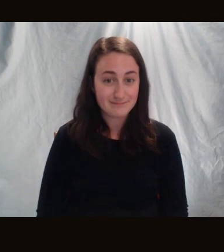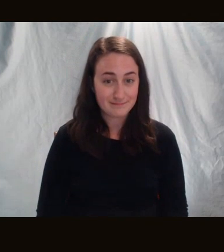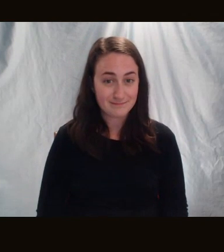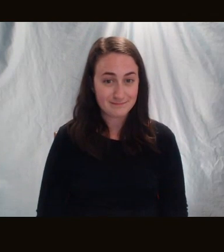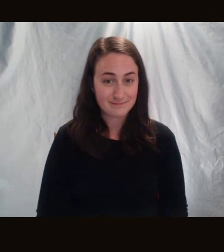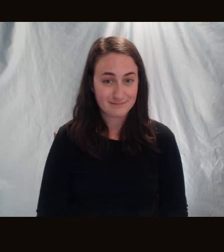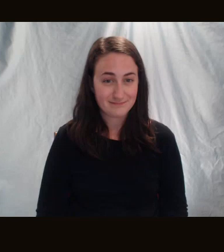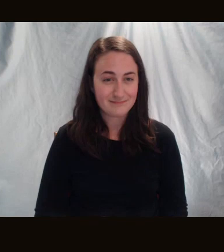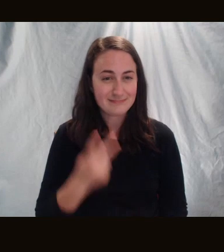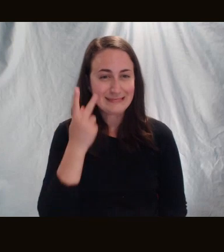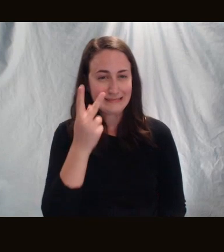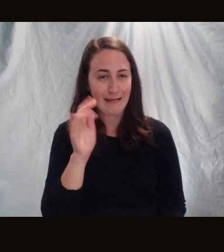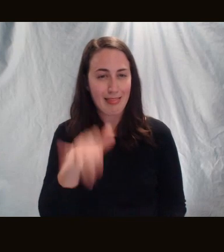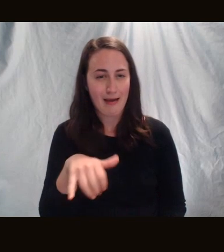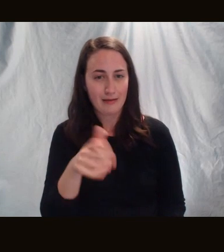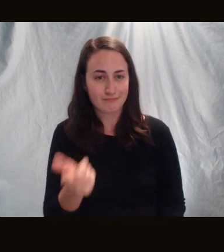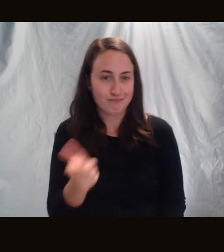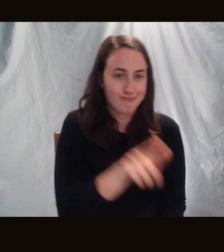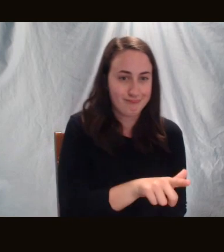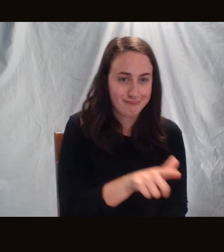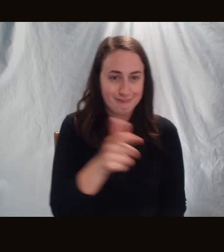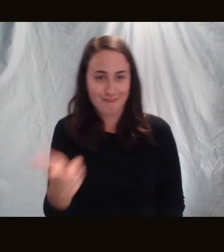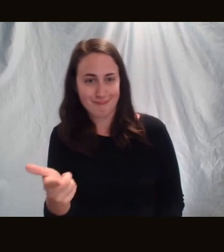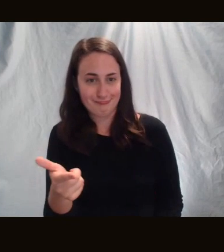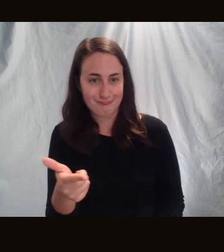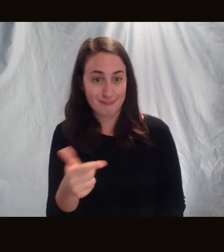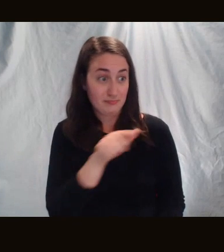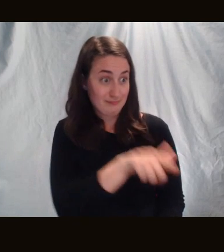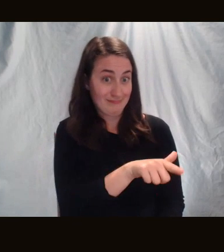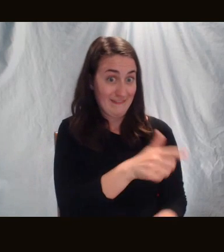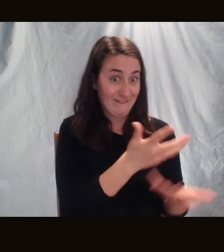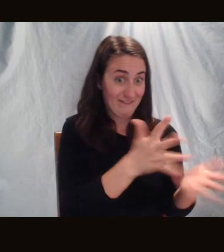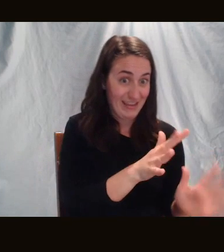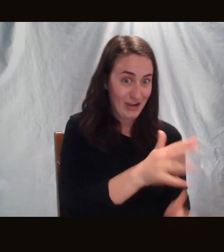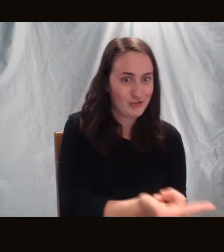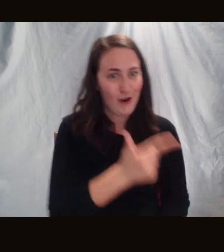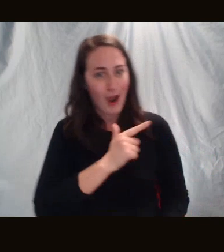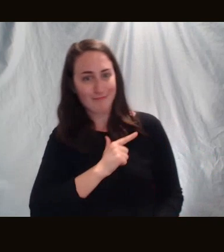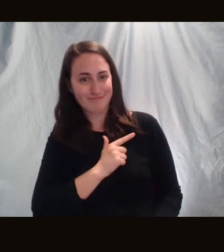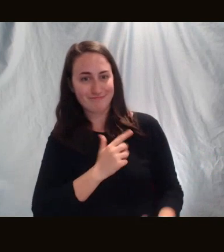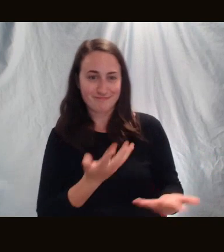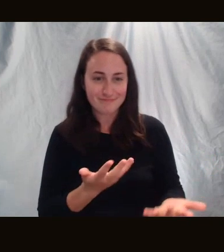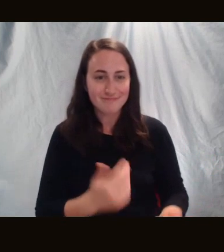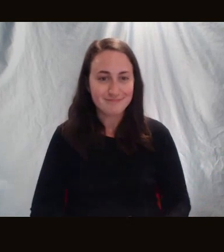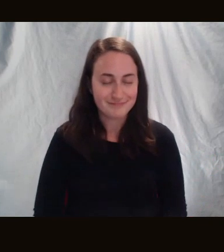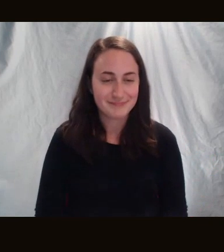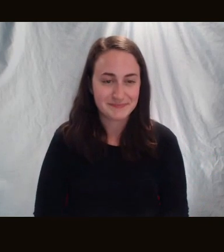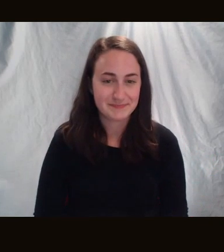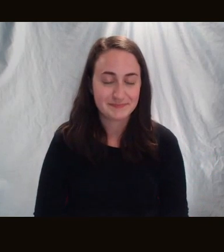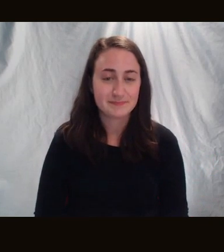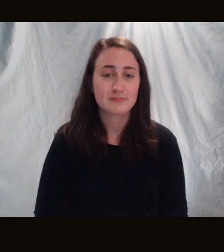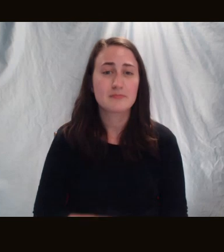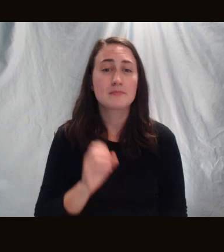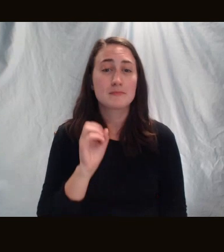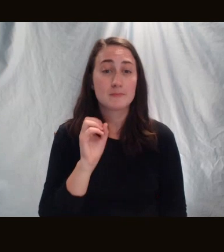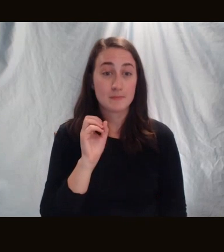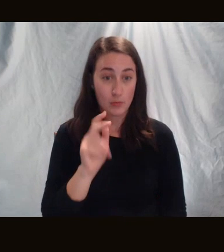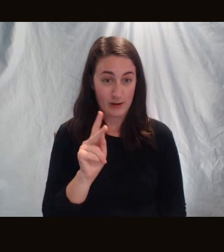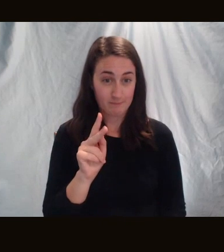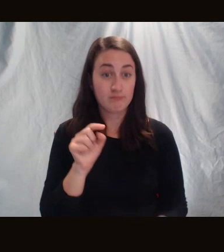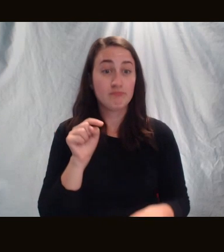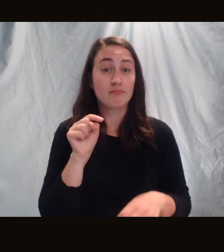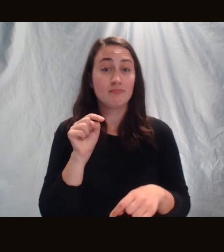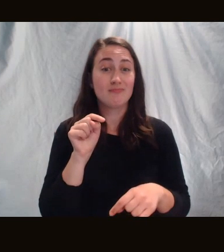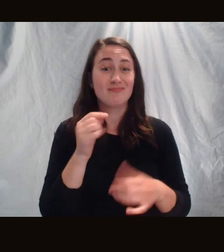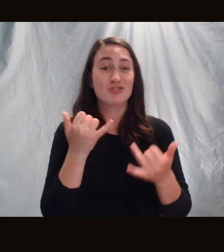So you get to visualize that whole concept of call and response. Now, let's go back to what we were doing as we were connected through